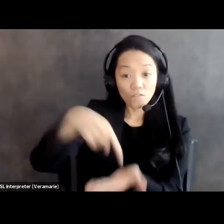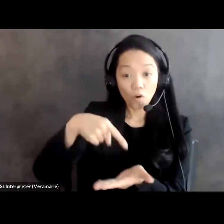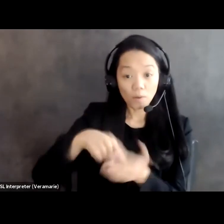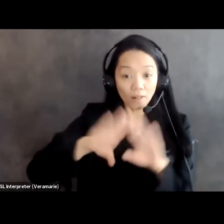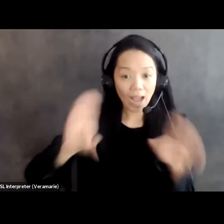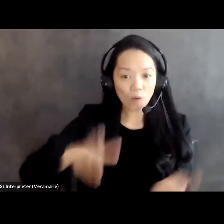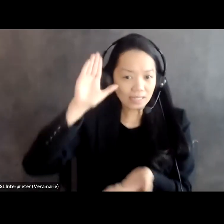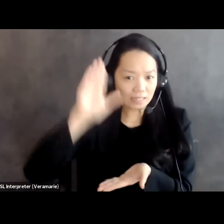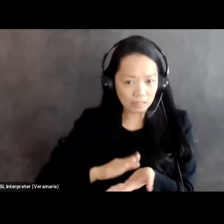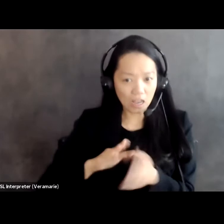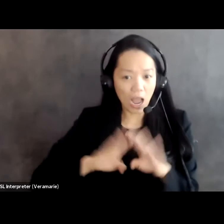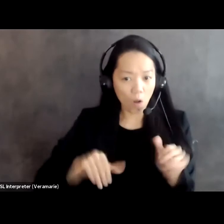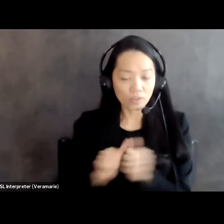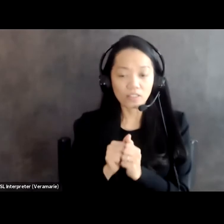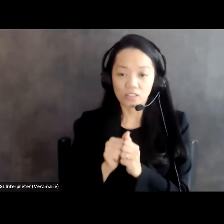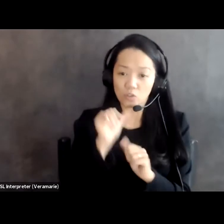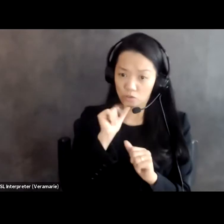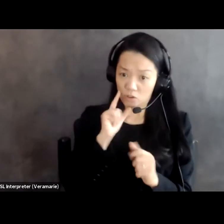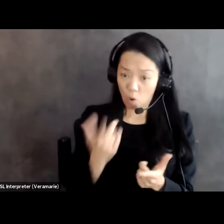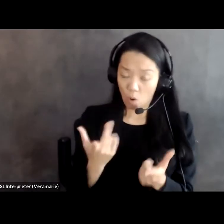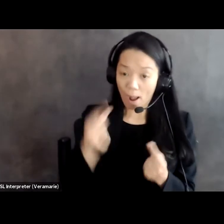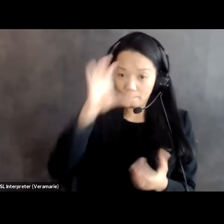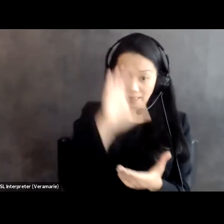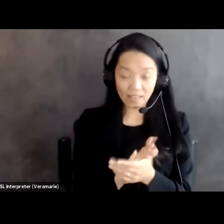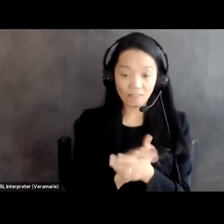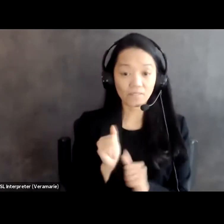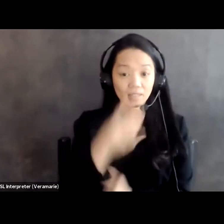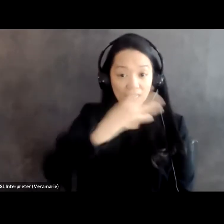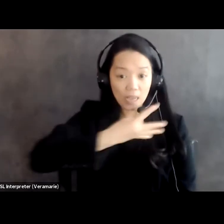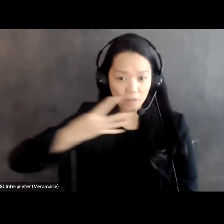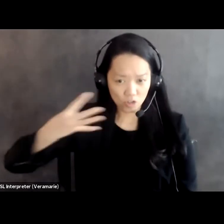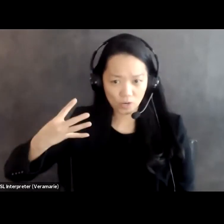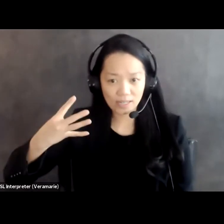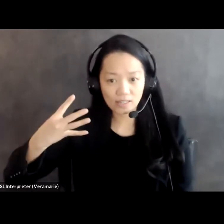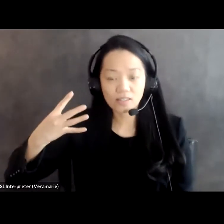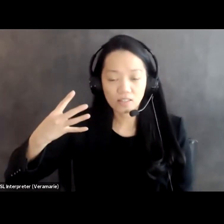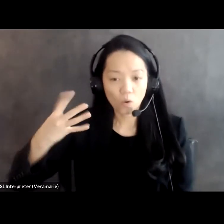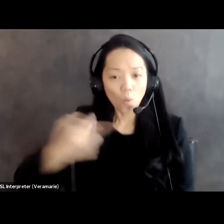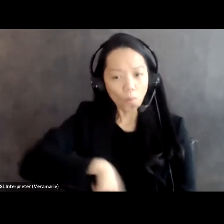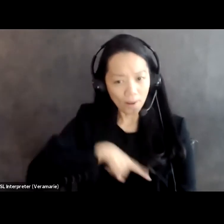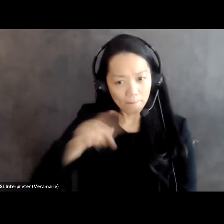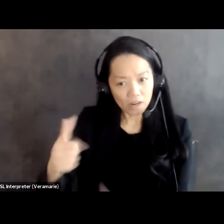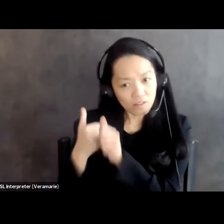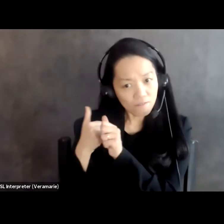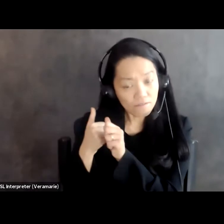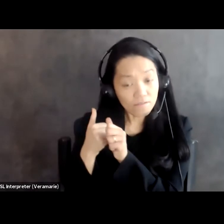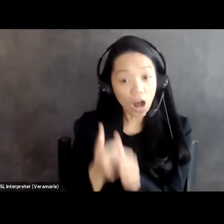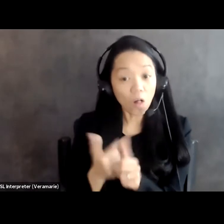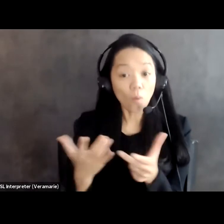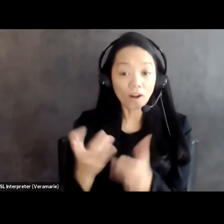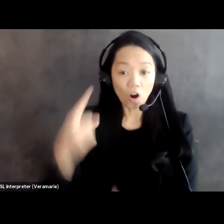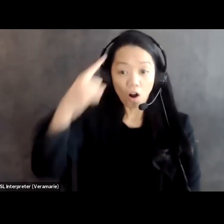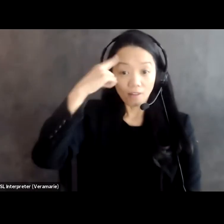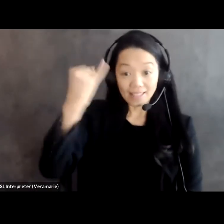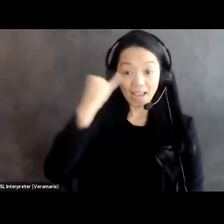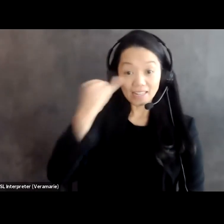crucial element in. I believe that immigrants, we must follow through with our thoughts and